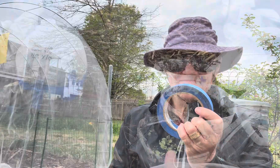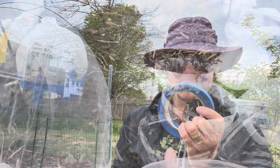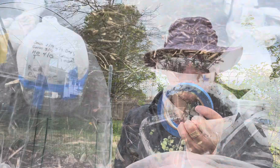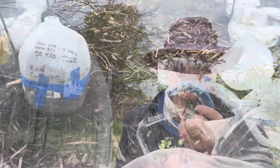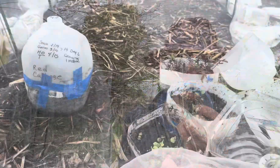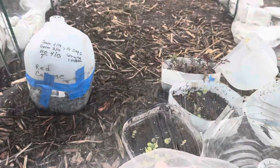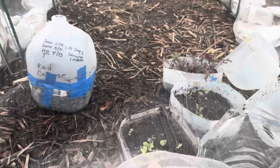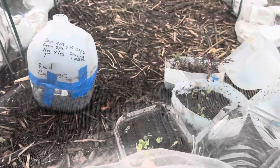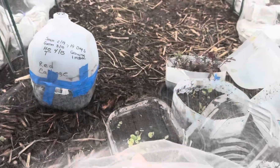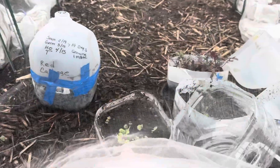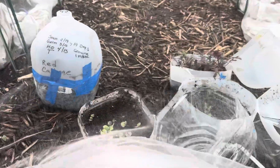tomorrow.